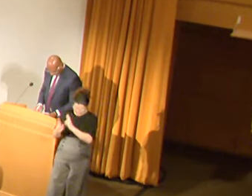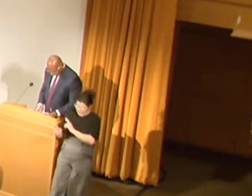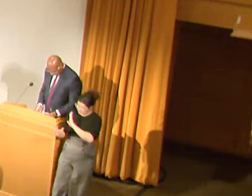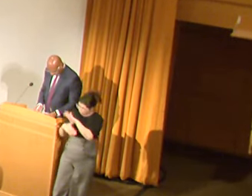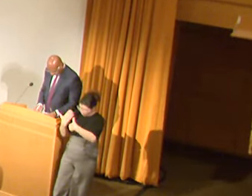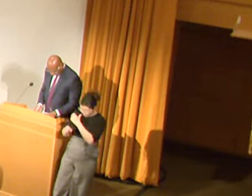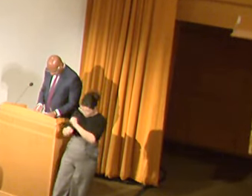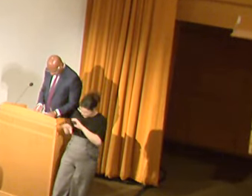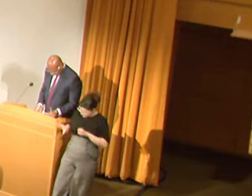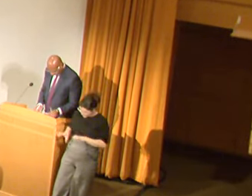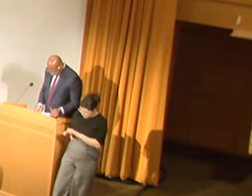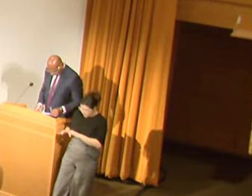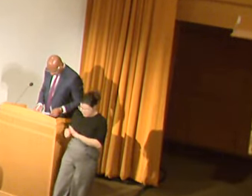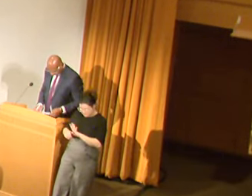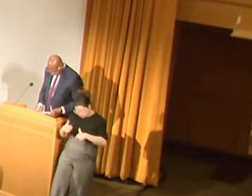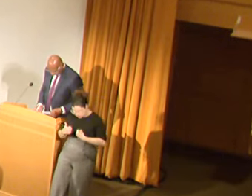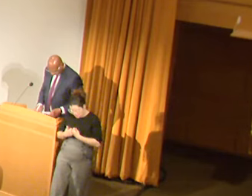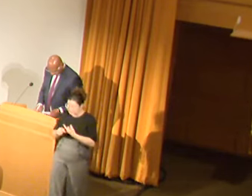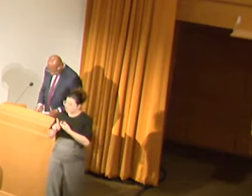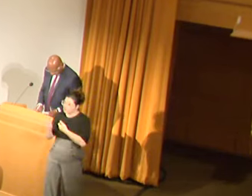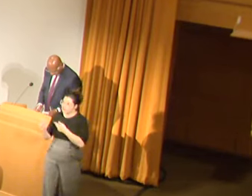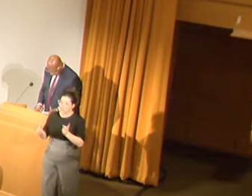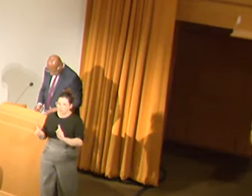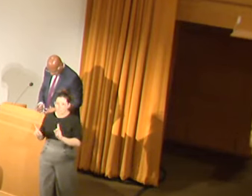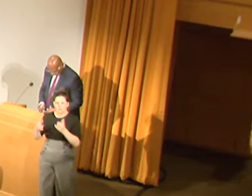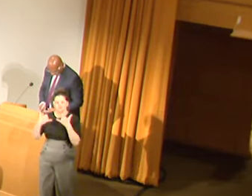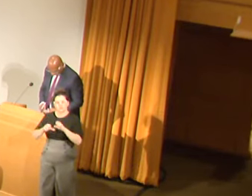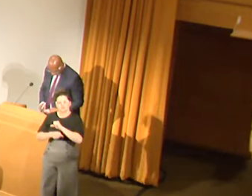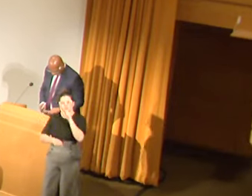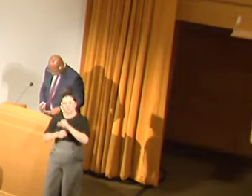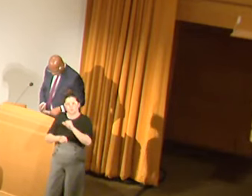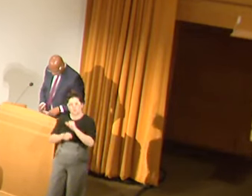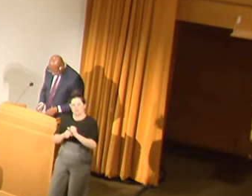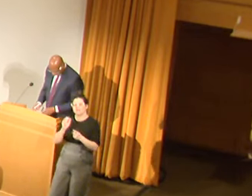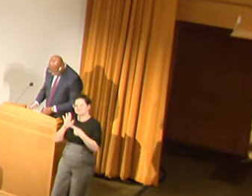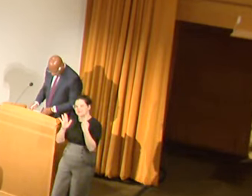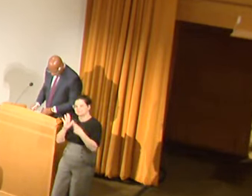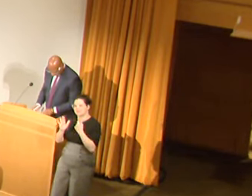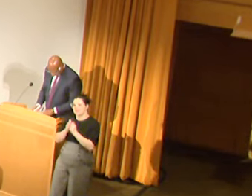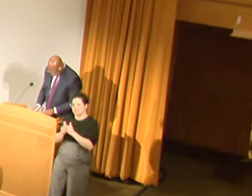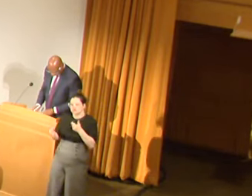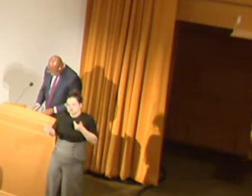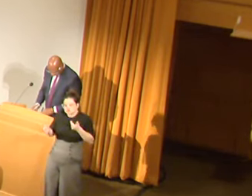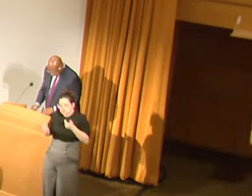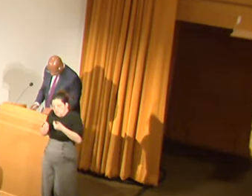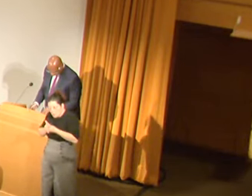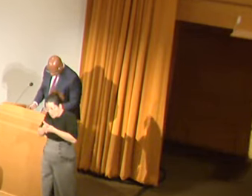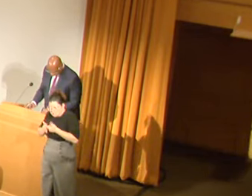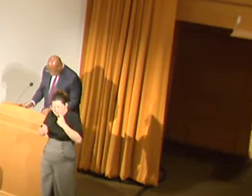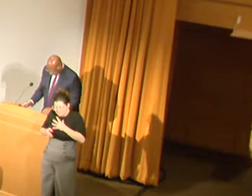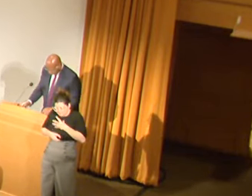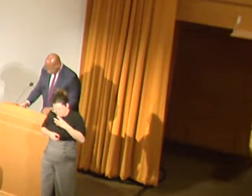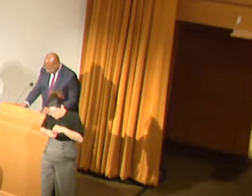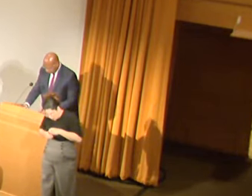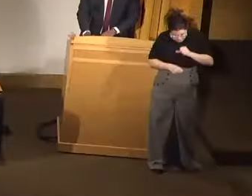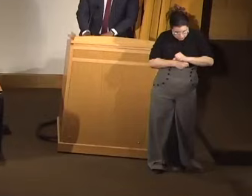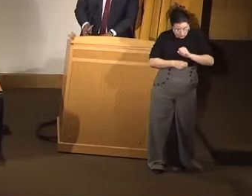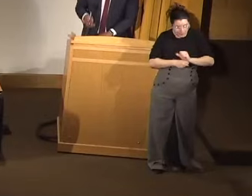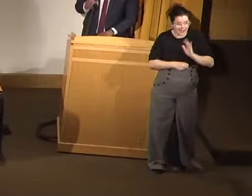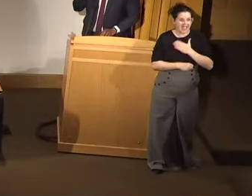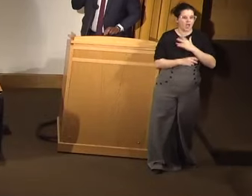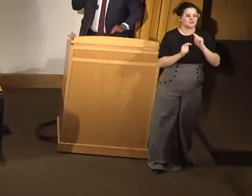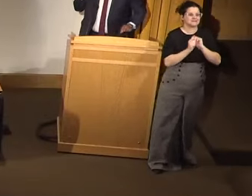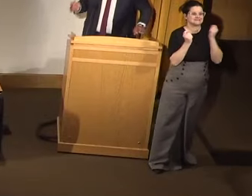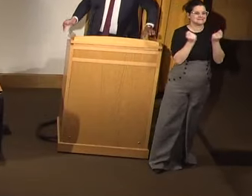you've done, the challenge comes from when you're trying to do work sometimes and we're too close to the work. Our team